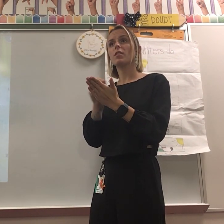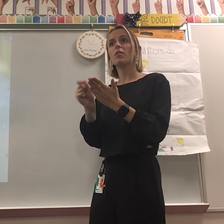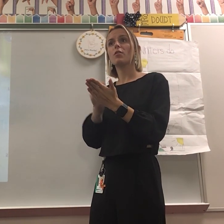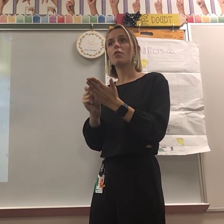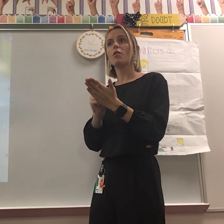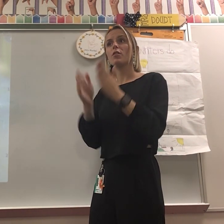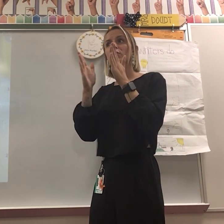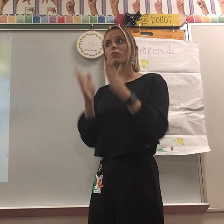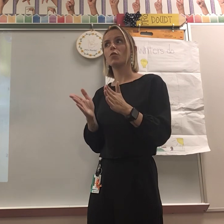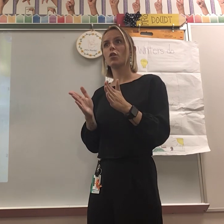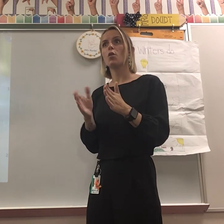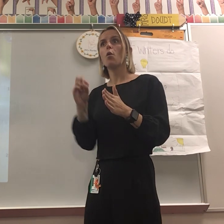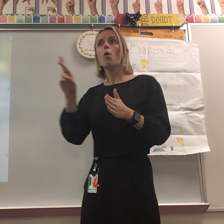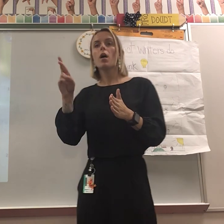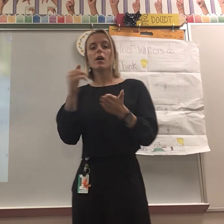it.